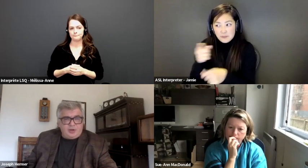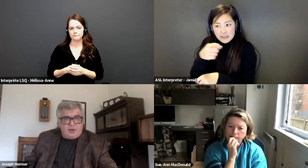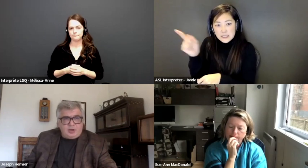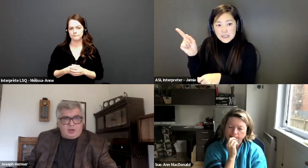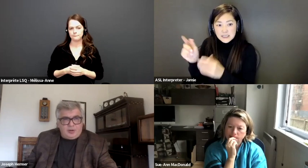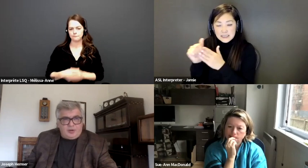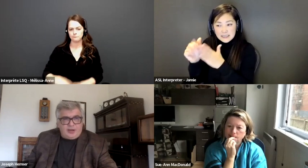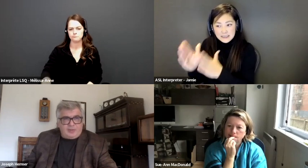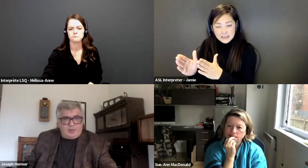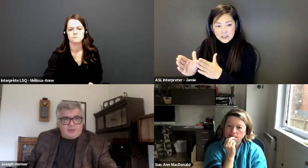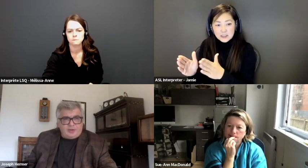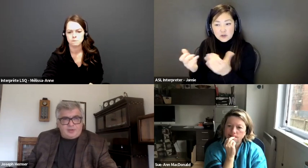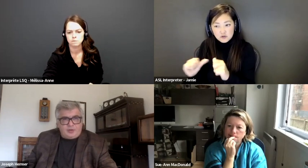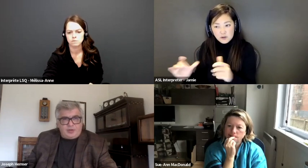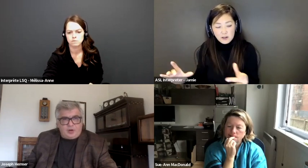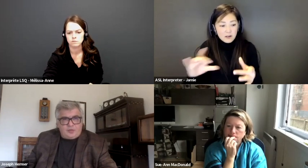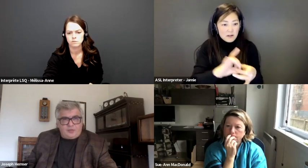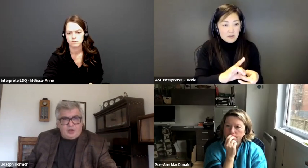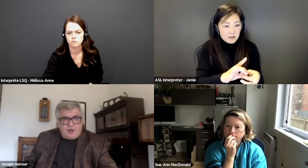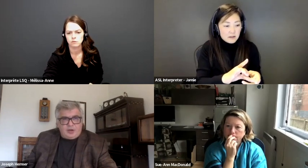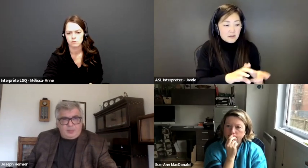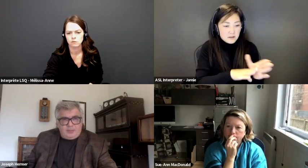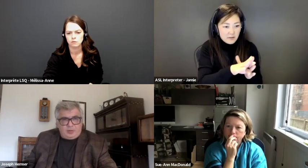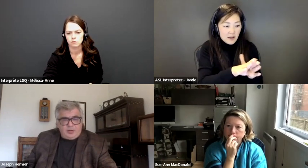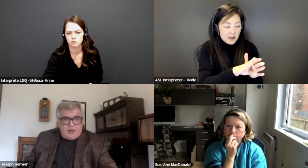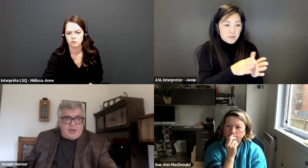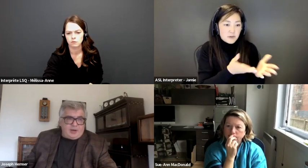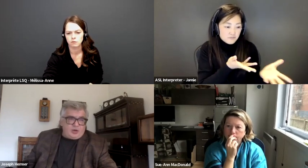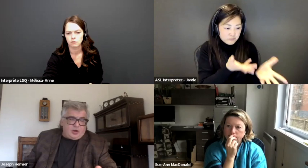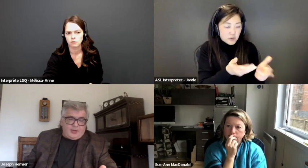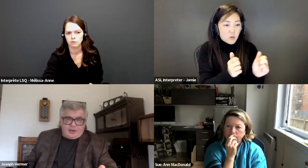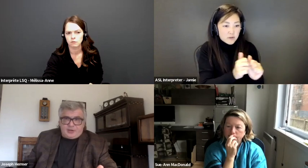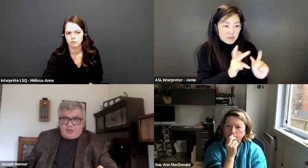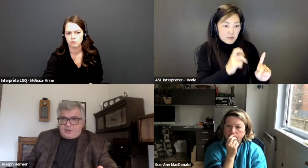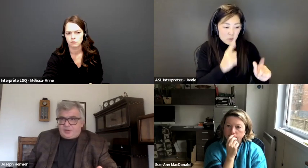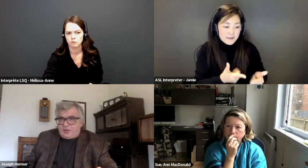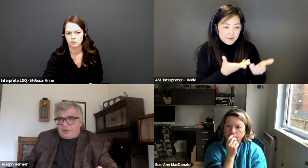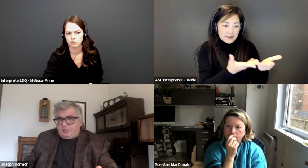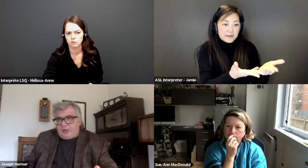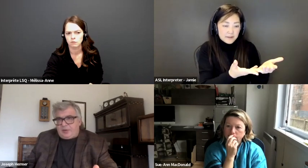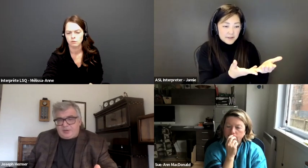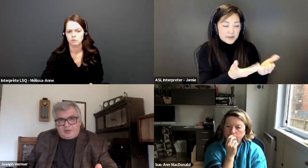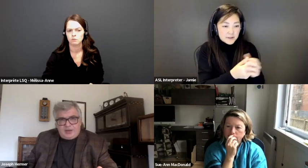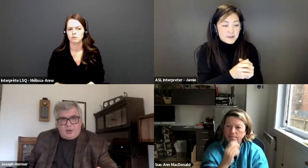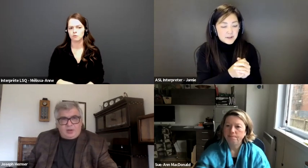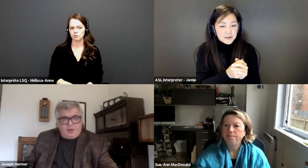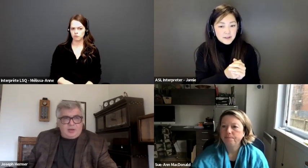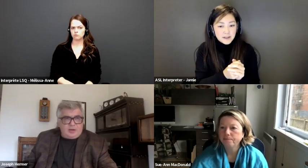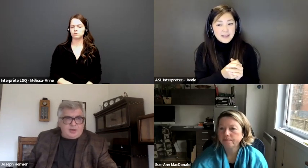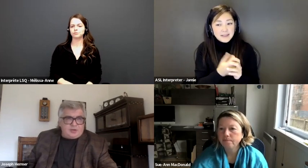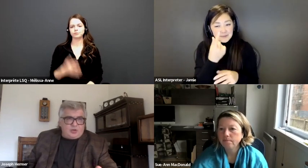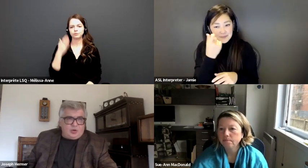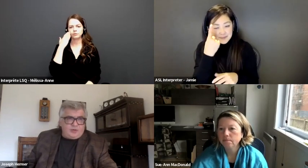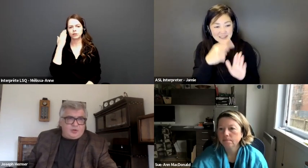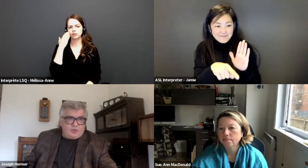relationships with encampment residents and street-involved people. And, you know, I think it's given the stigma and